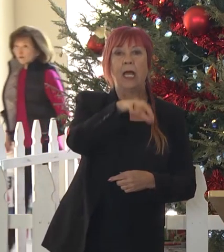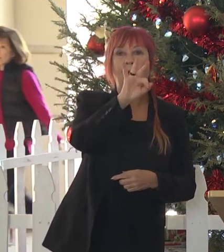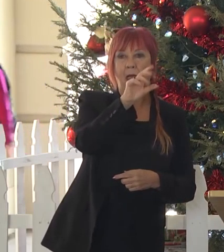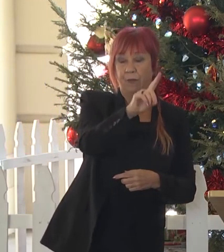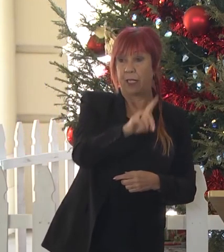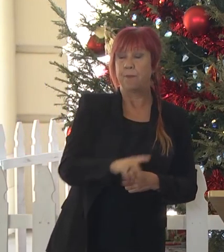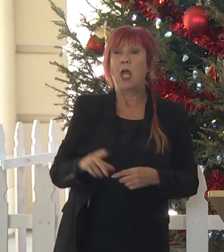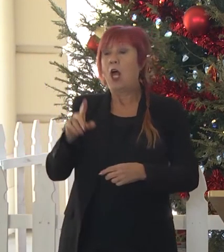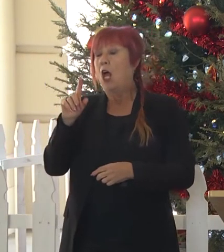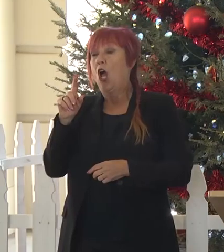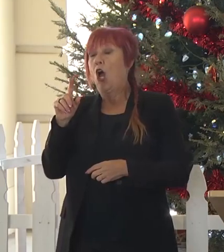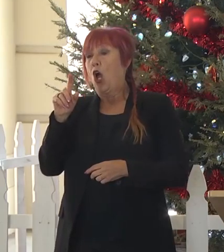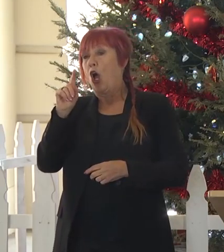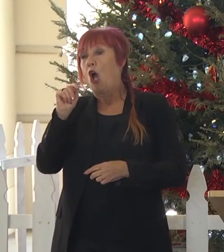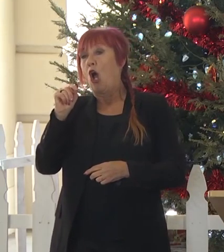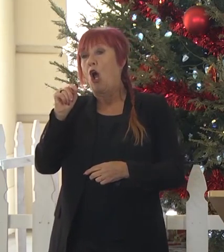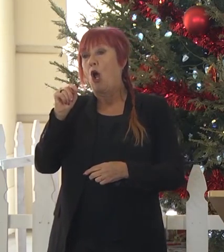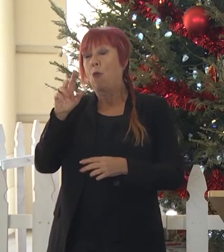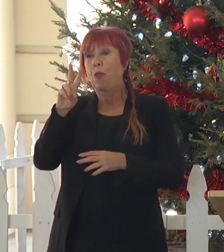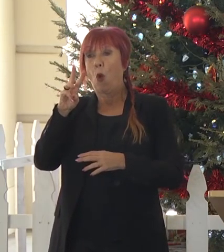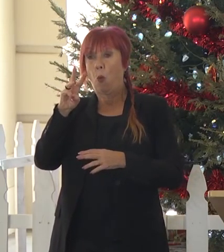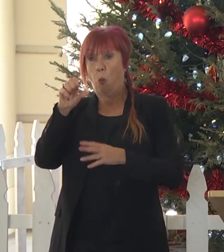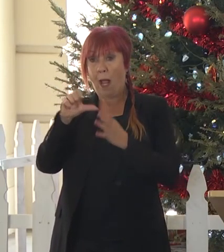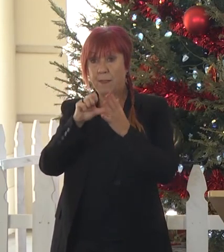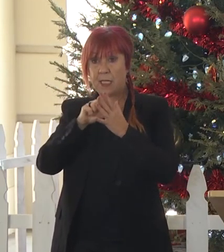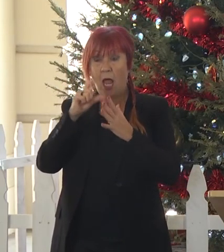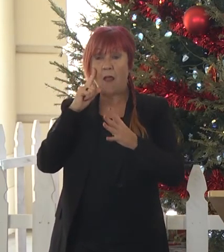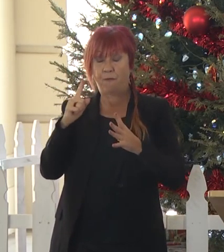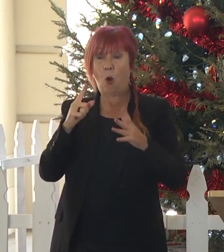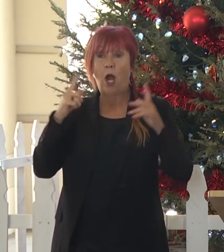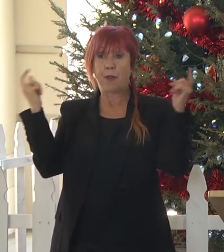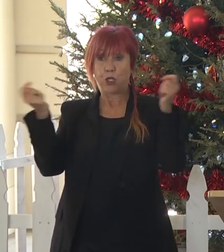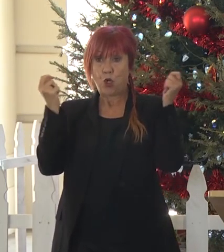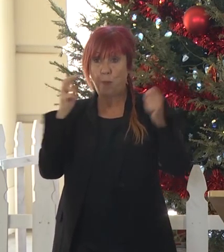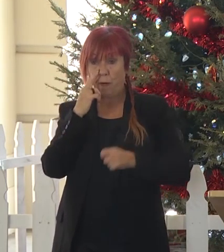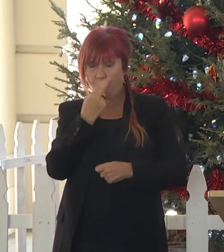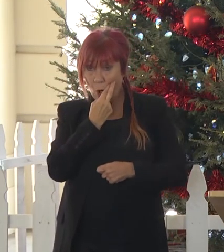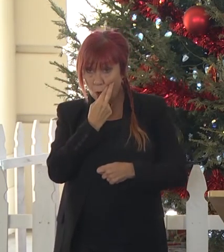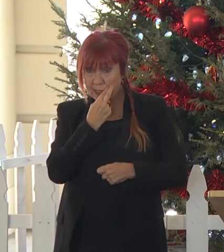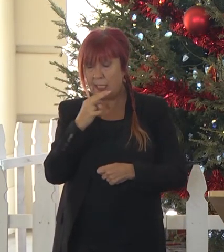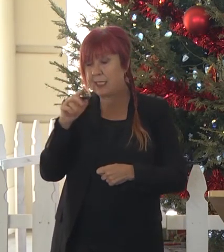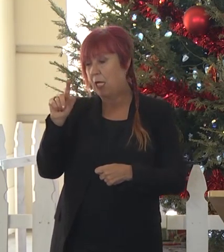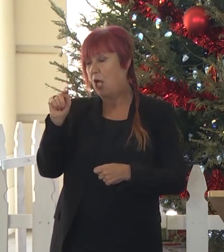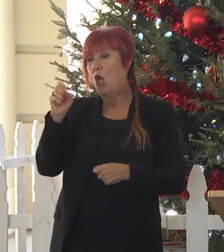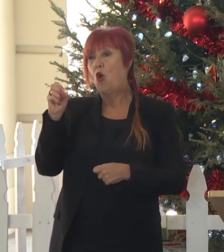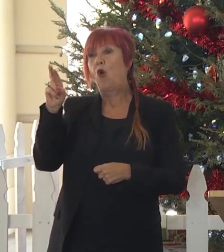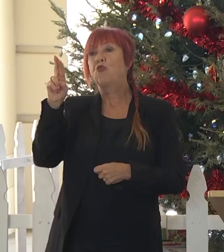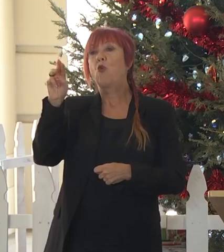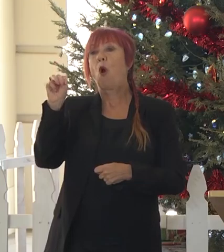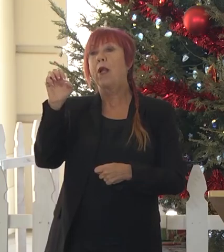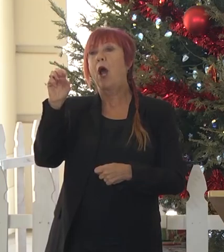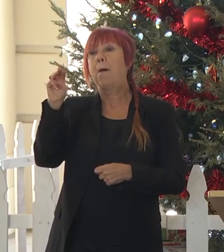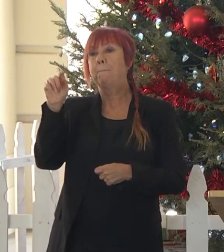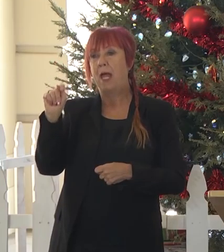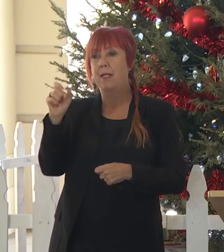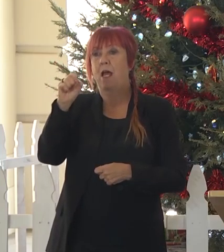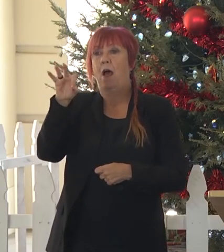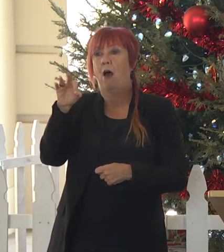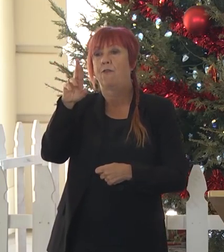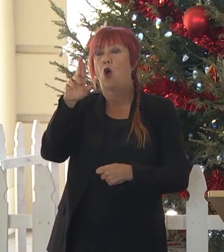TournamentOfRoses.com is the primary website for the Tournament of Roses Association for all event-related information. You can find them